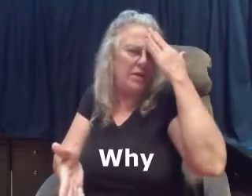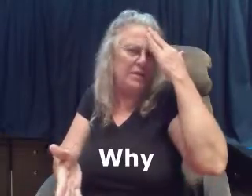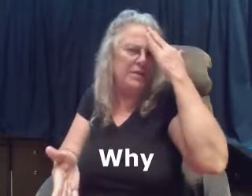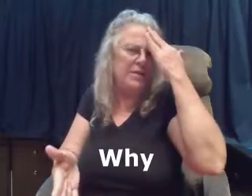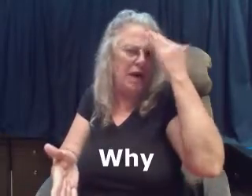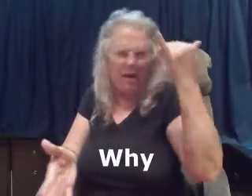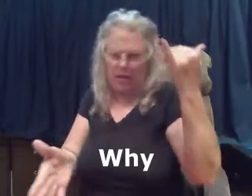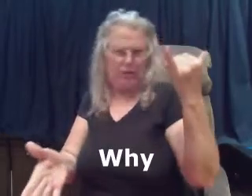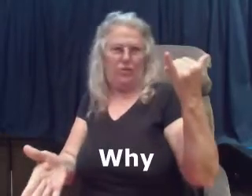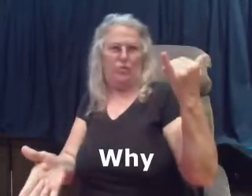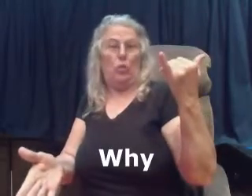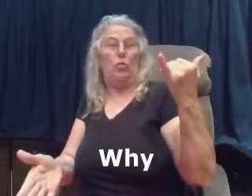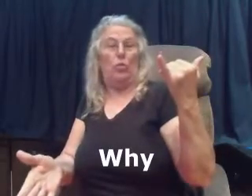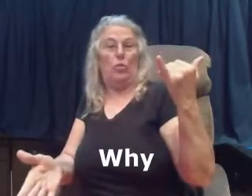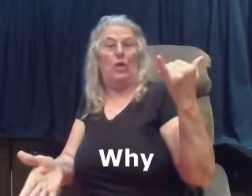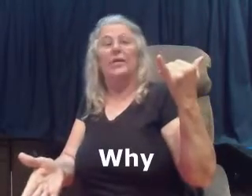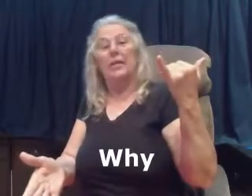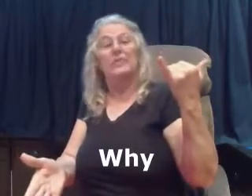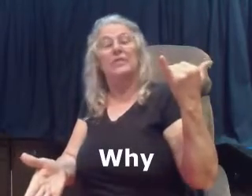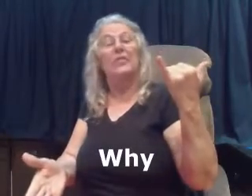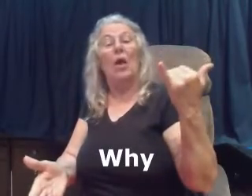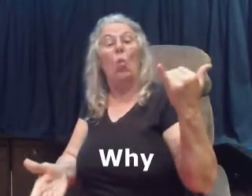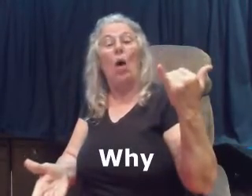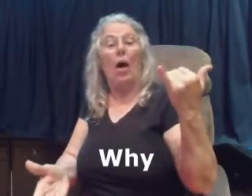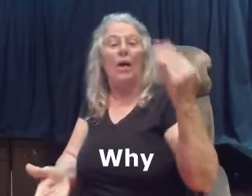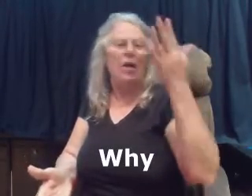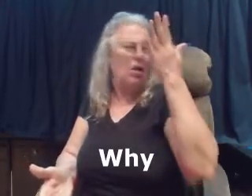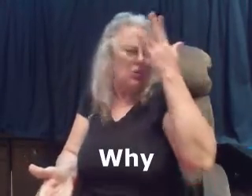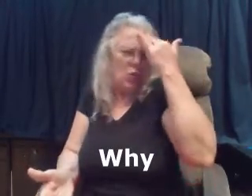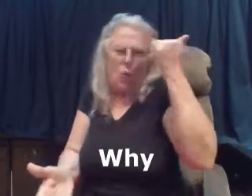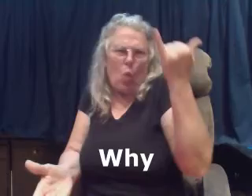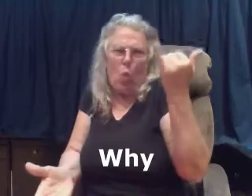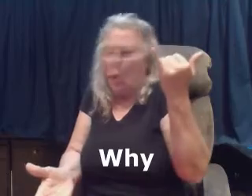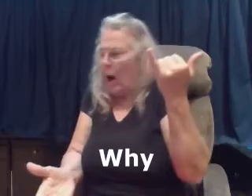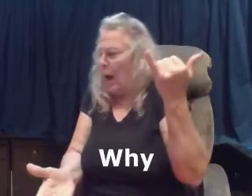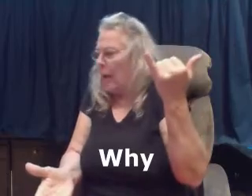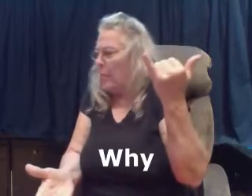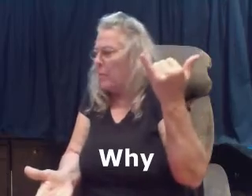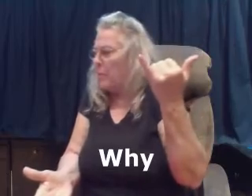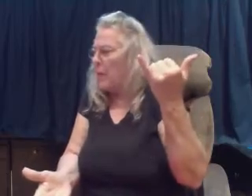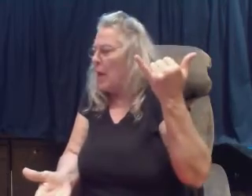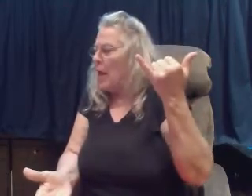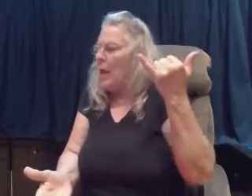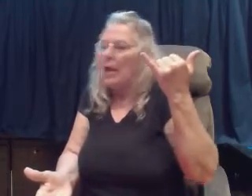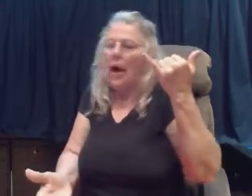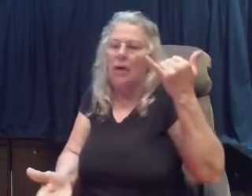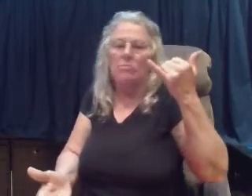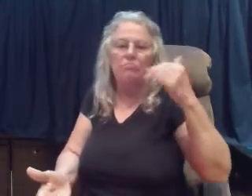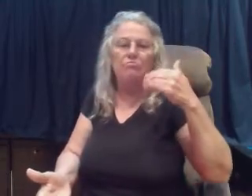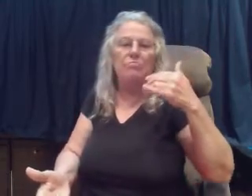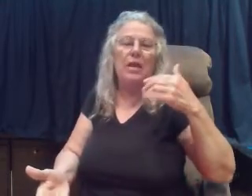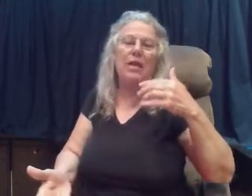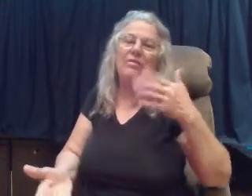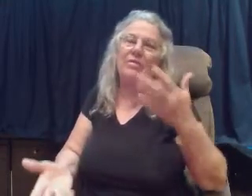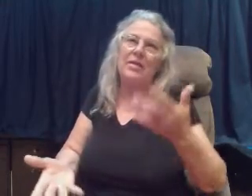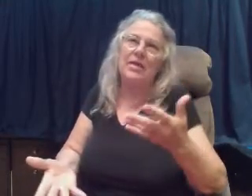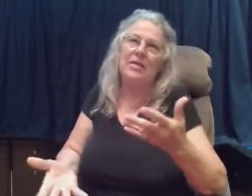it's knowledge. It's woo, and it ends in that why. So why? Uh, this